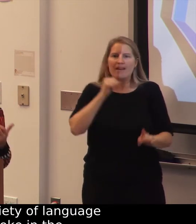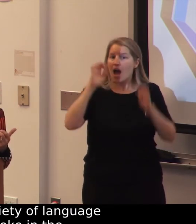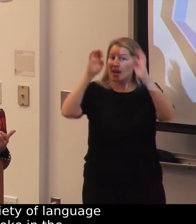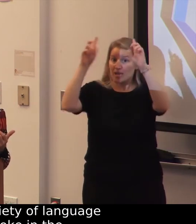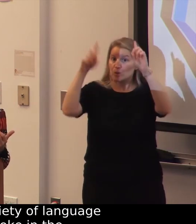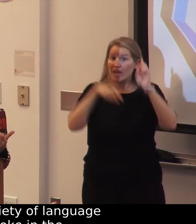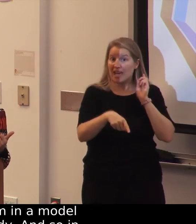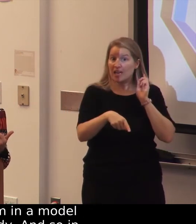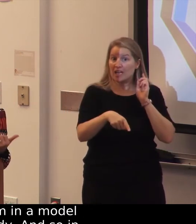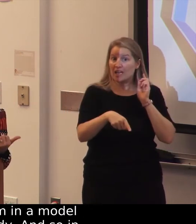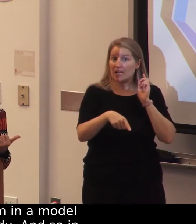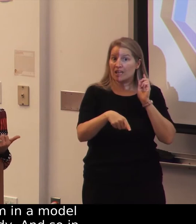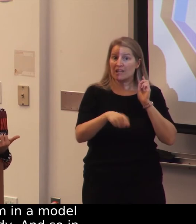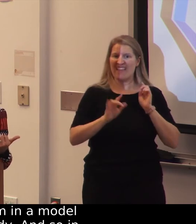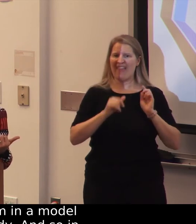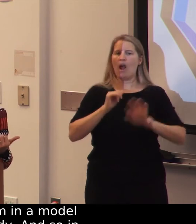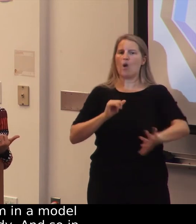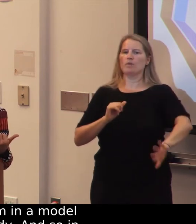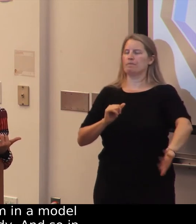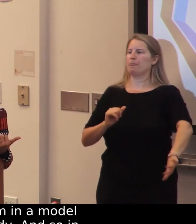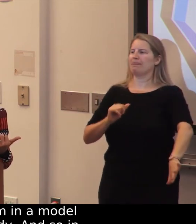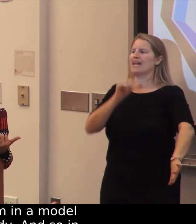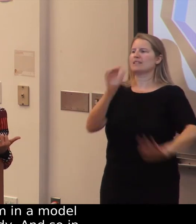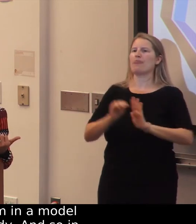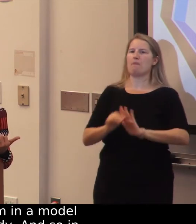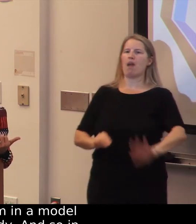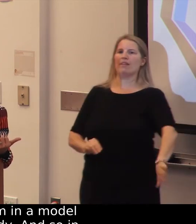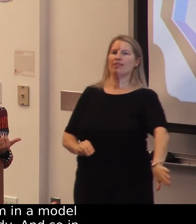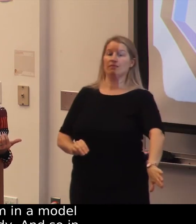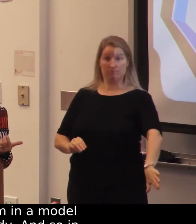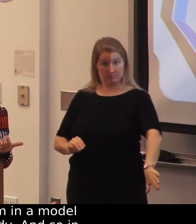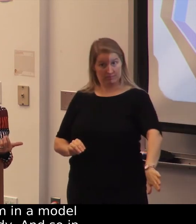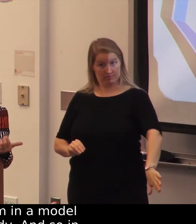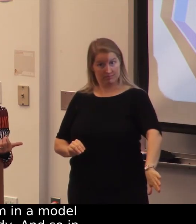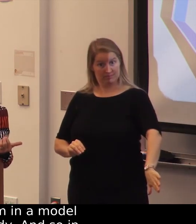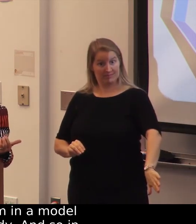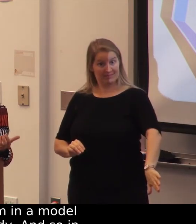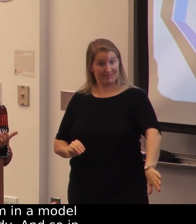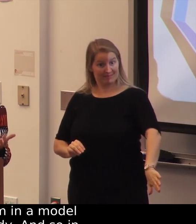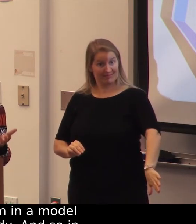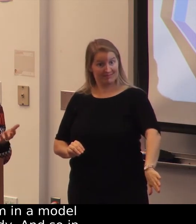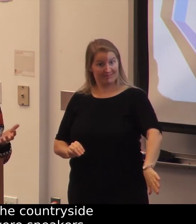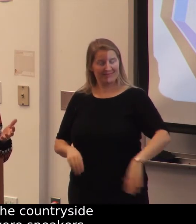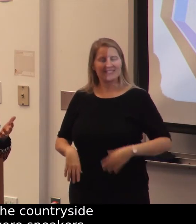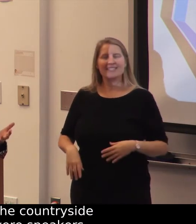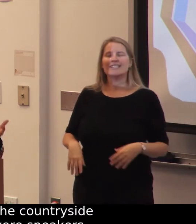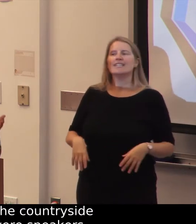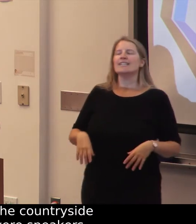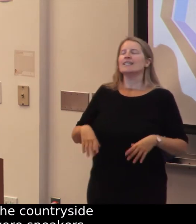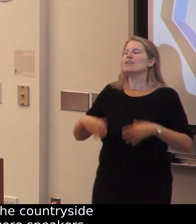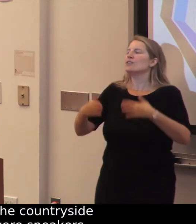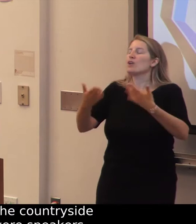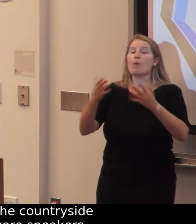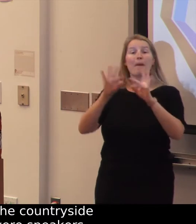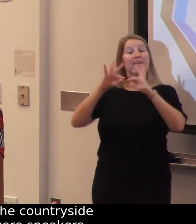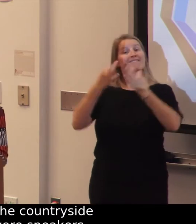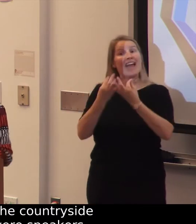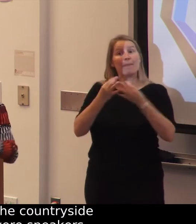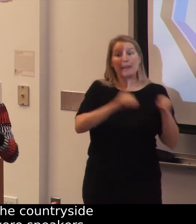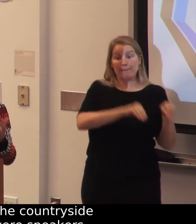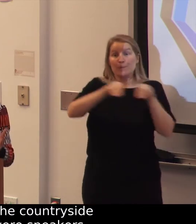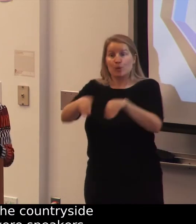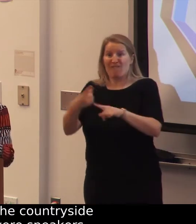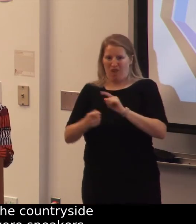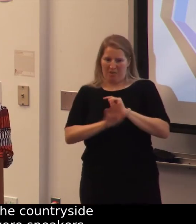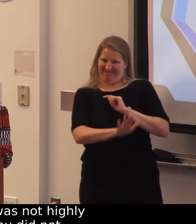in the countryside, you didn't want them at a model for anybody, right? So, in fact, okay, if whatever family came from the countryside